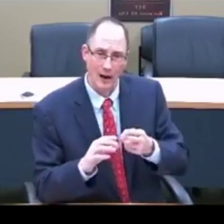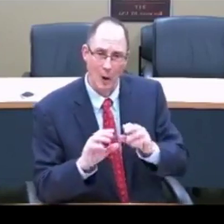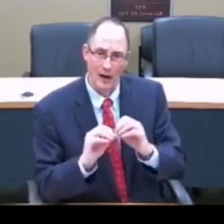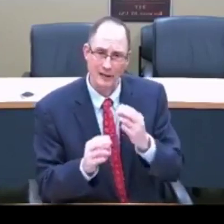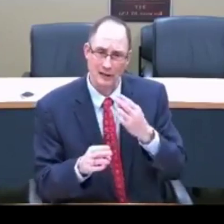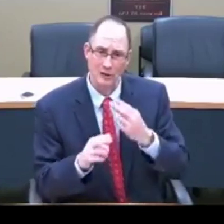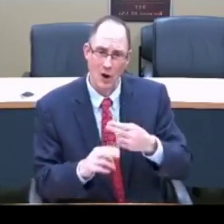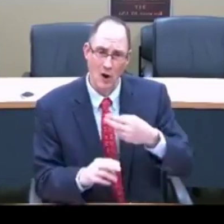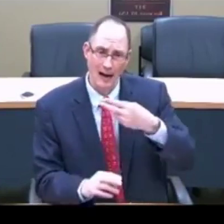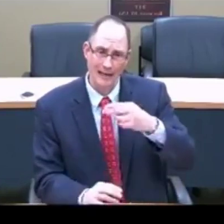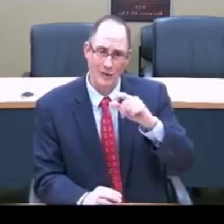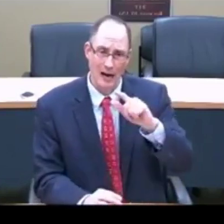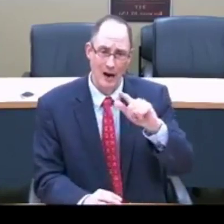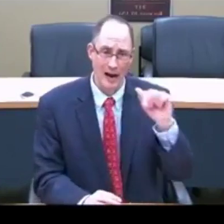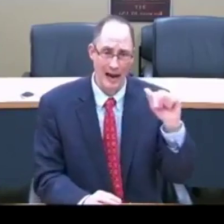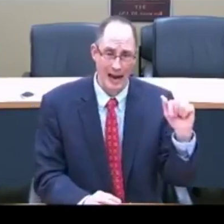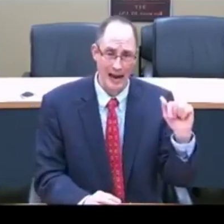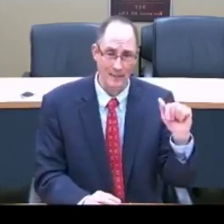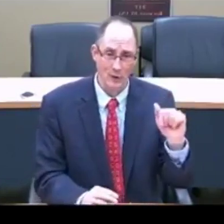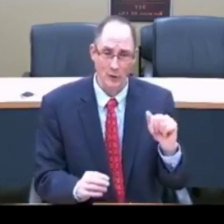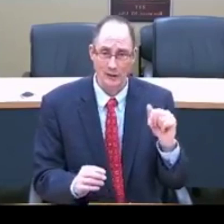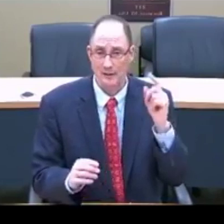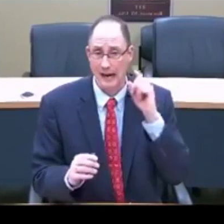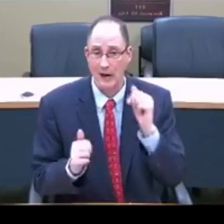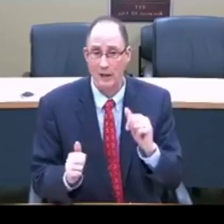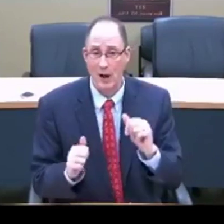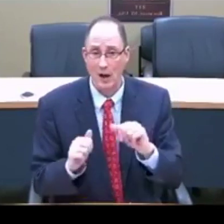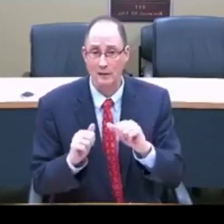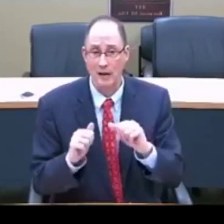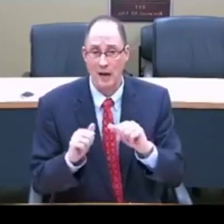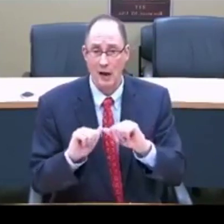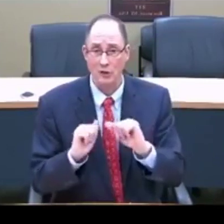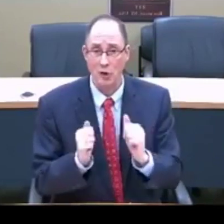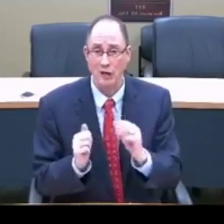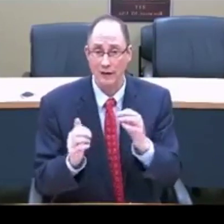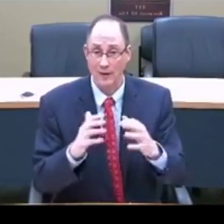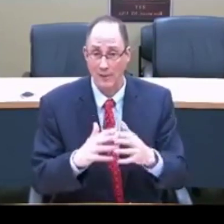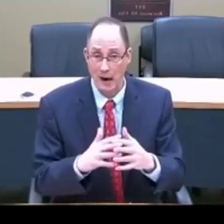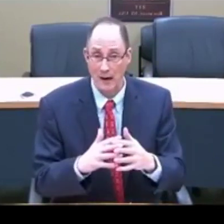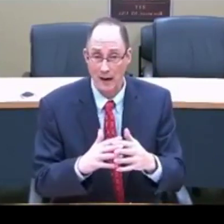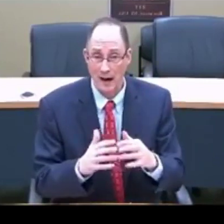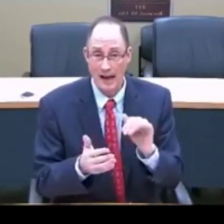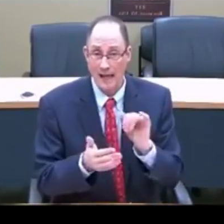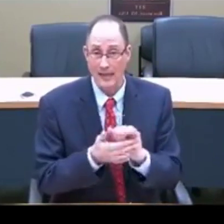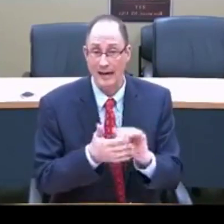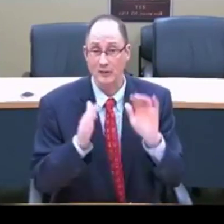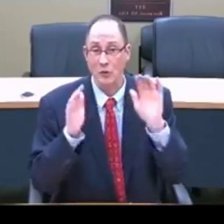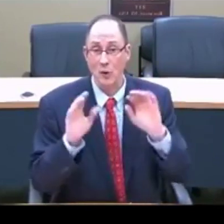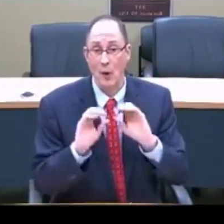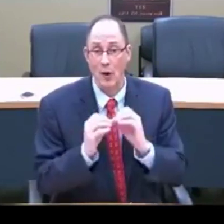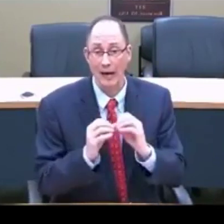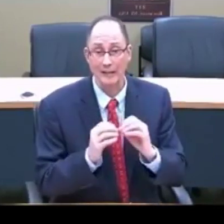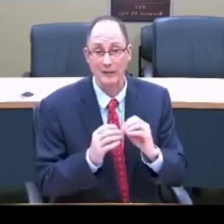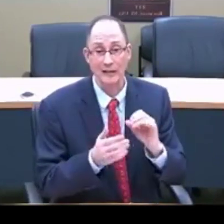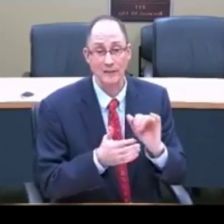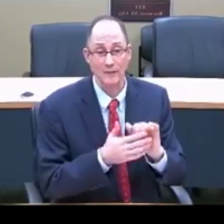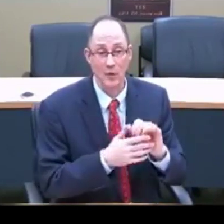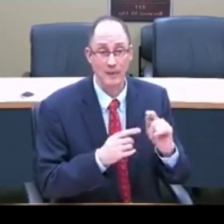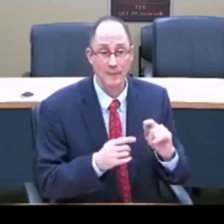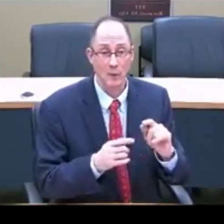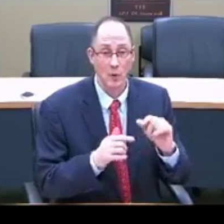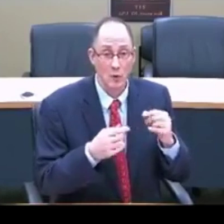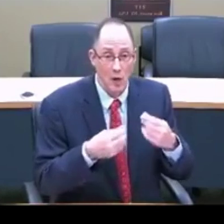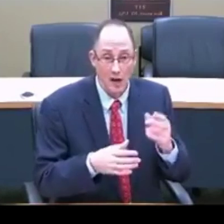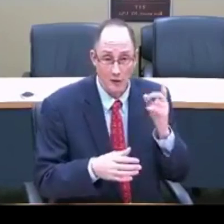the organization called HLAA, which is the Hearing Loss Association of America. That is a great organization for